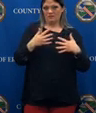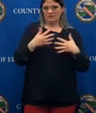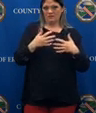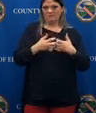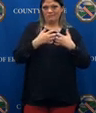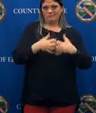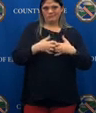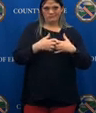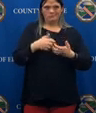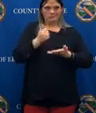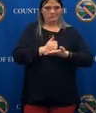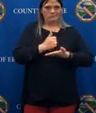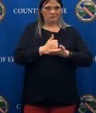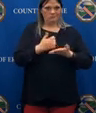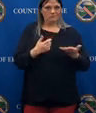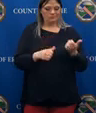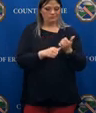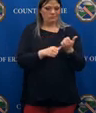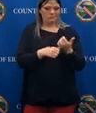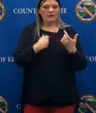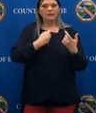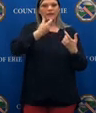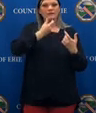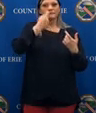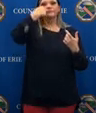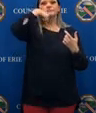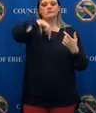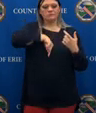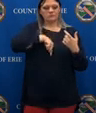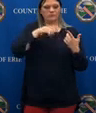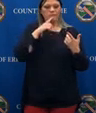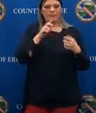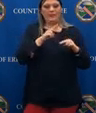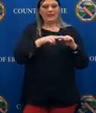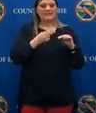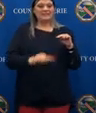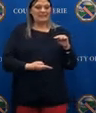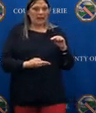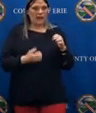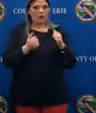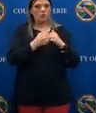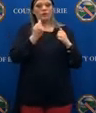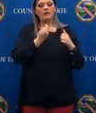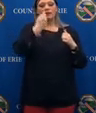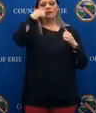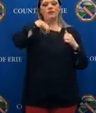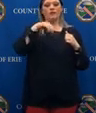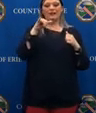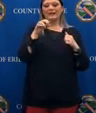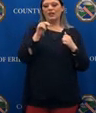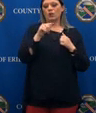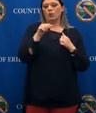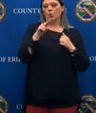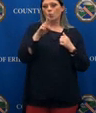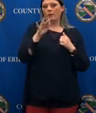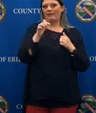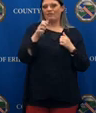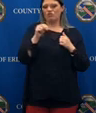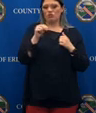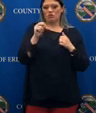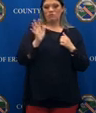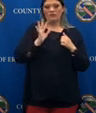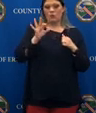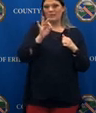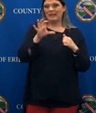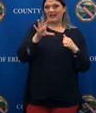intubation. It is down with regards to intubation, airway assist. It was about 95% for a